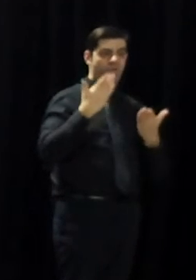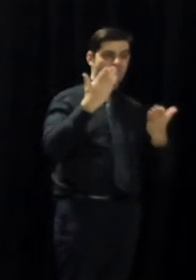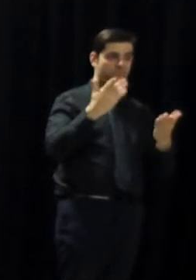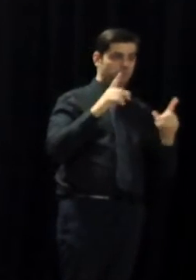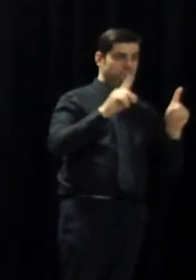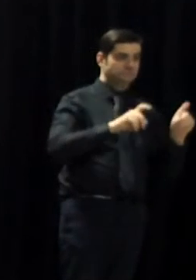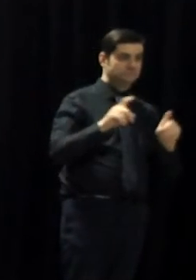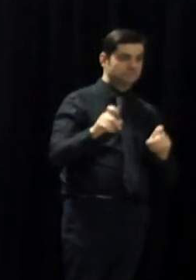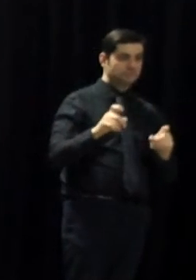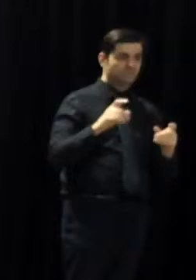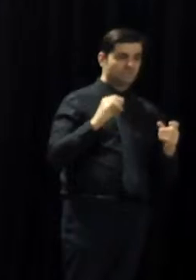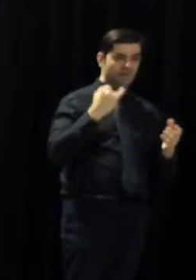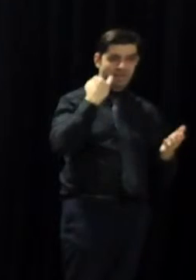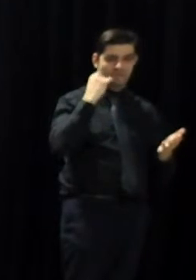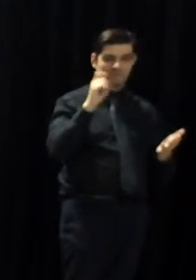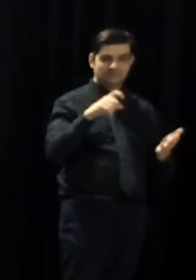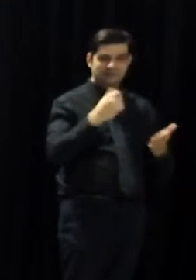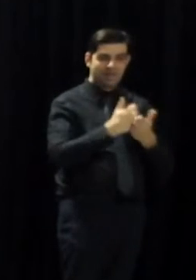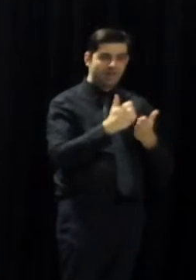help. We've offered that.